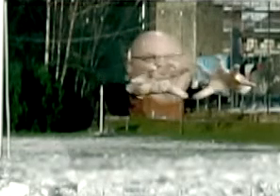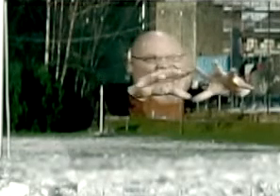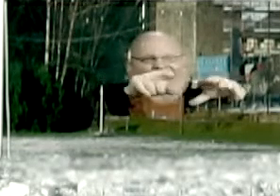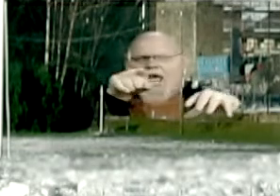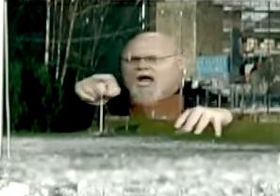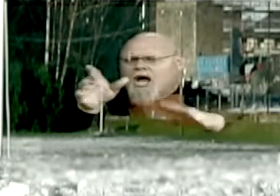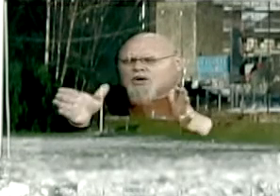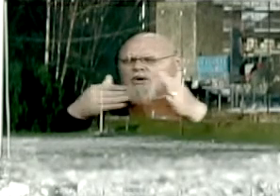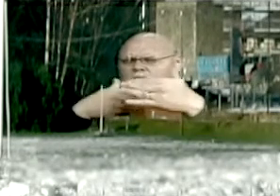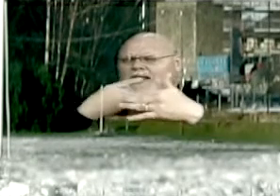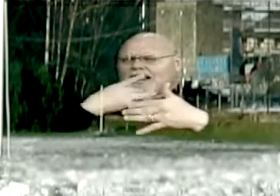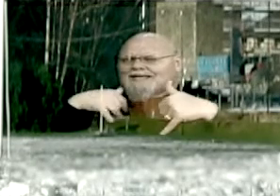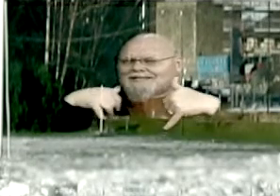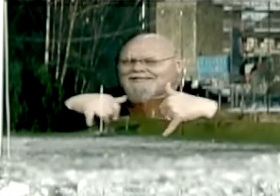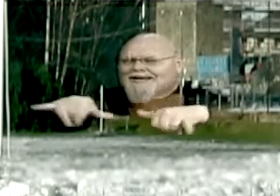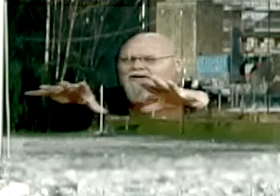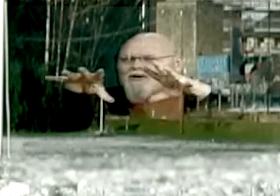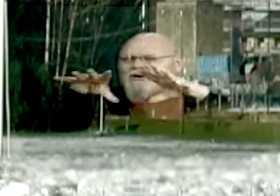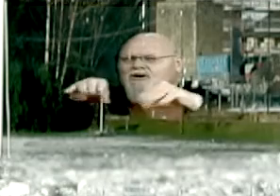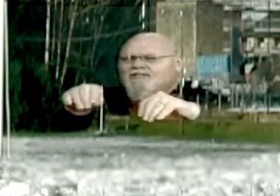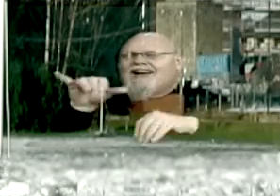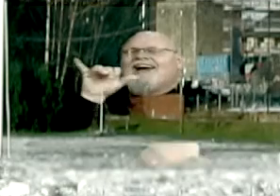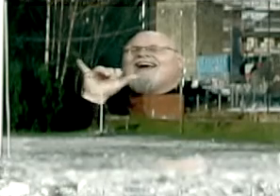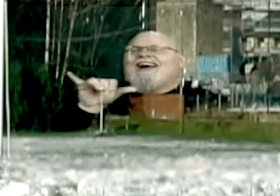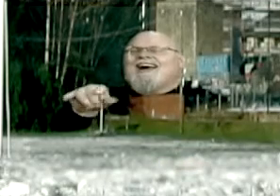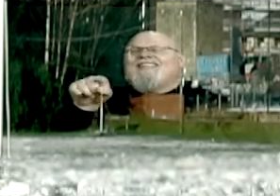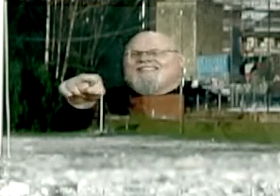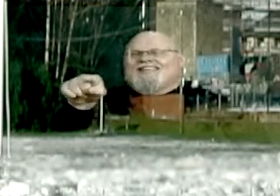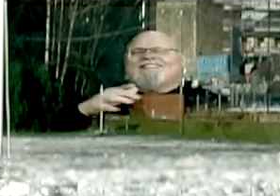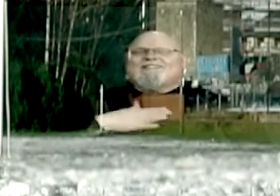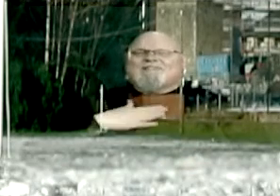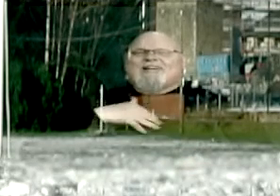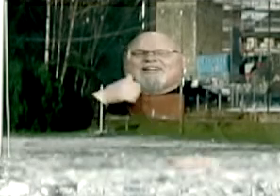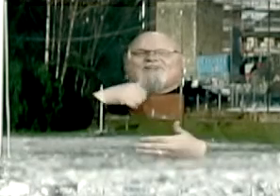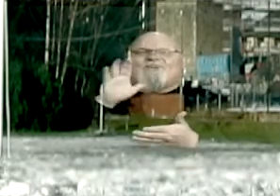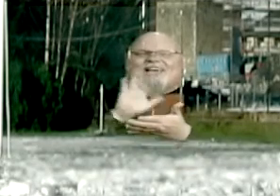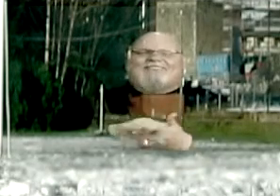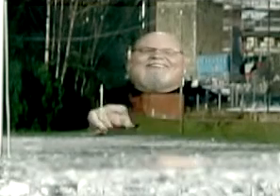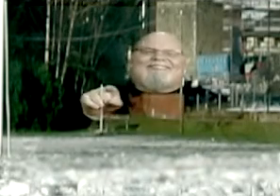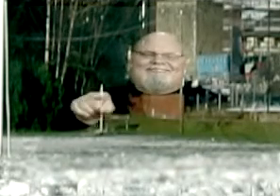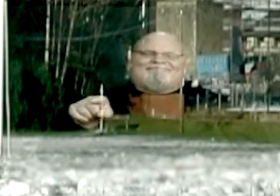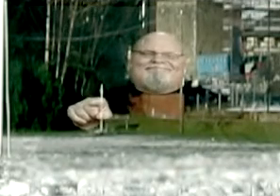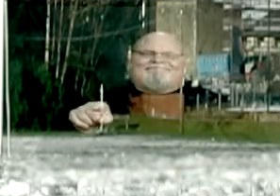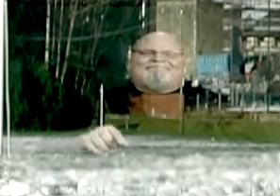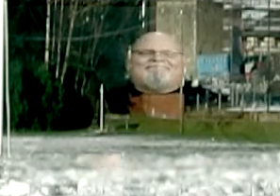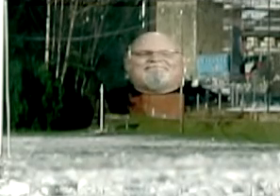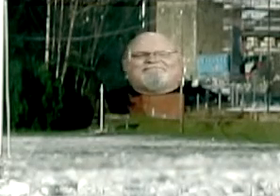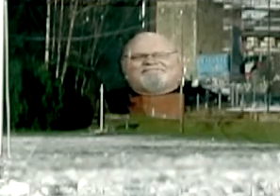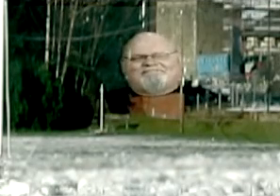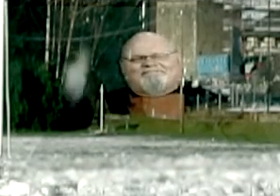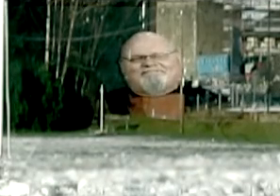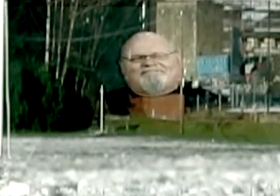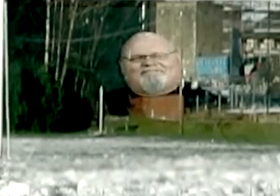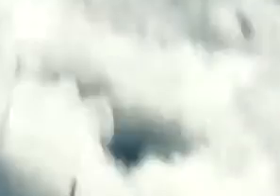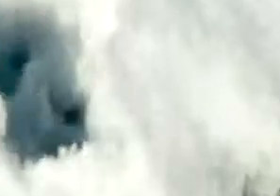in each room. The one that stays tired. He says, Oh, that's my room. My room's in there.